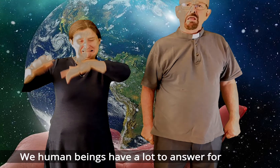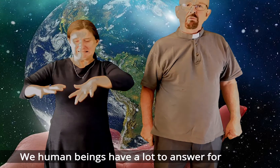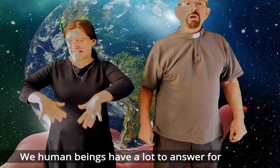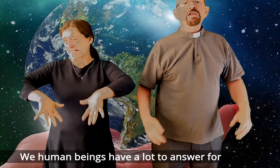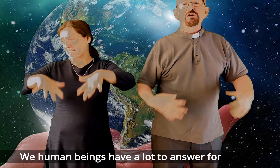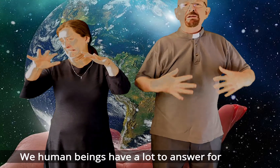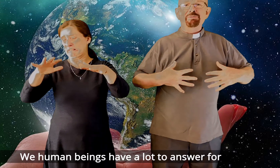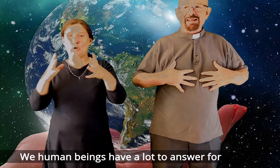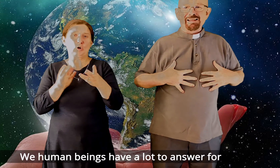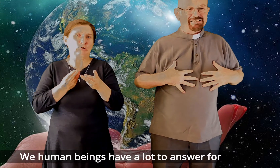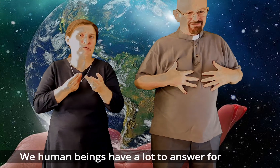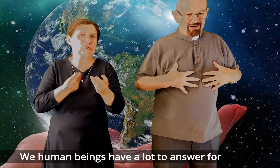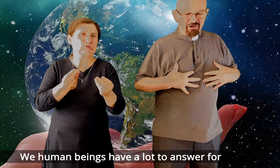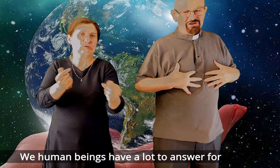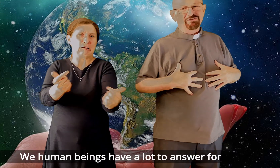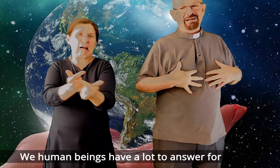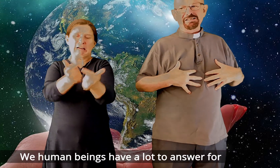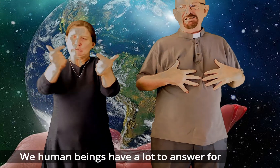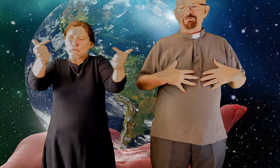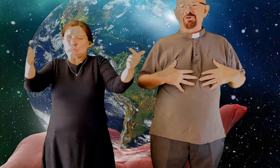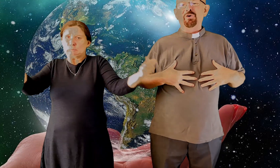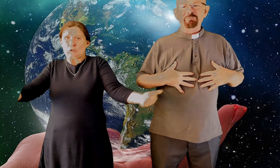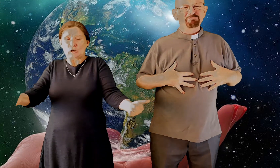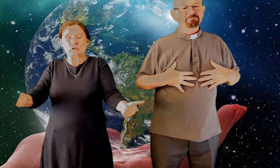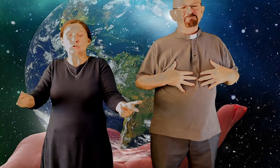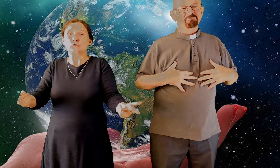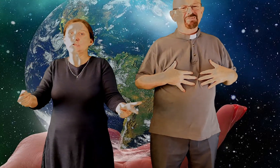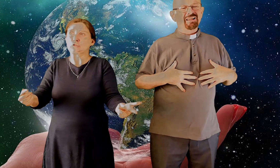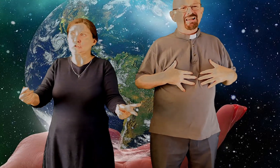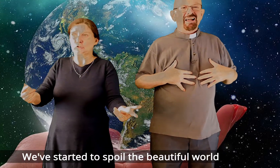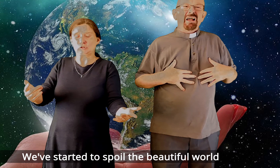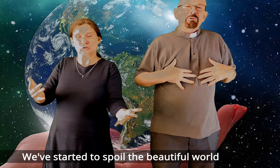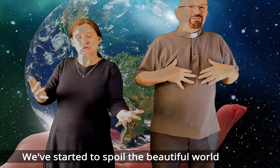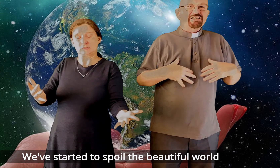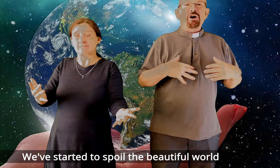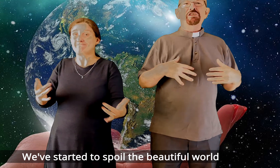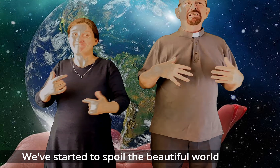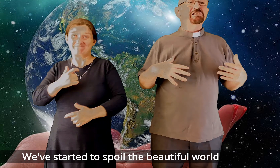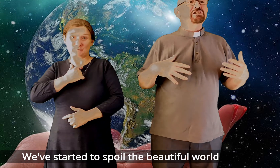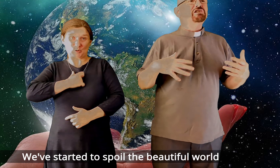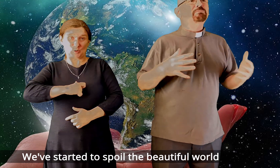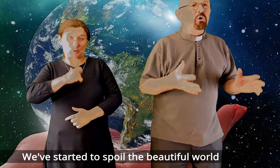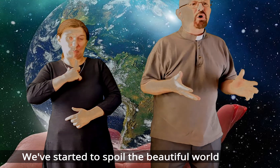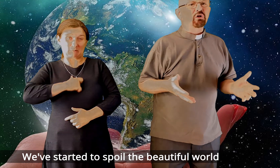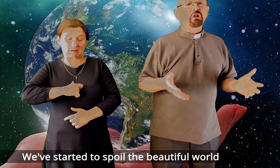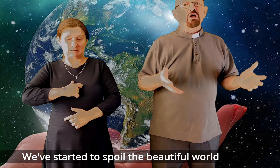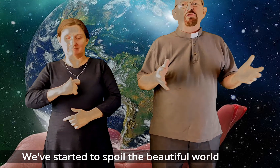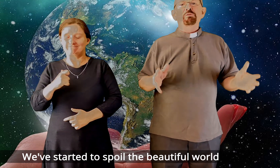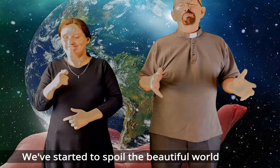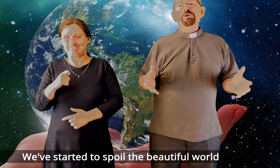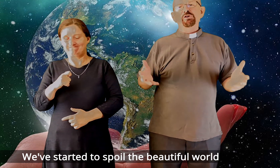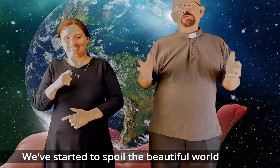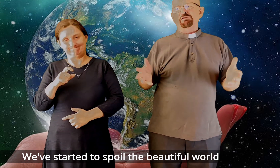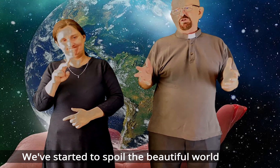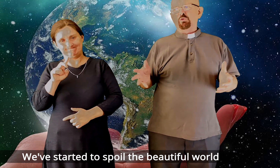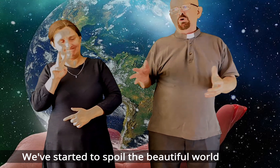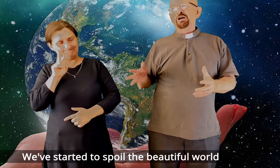We human beings have a lot to answer for. We've started to spoil the beautiful